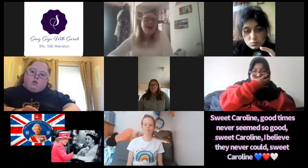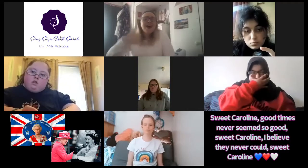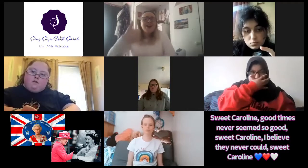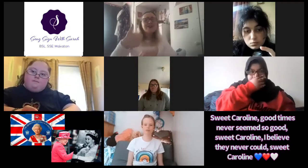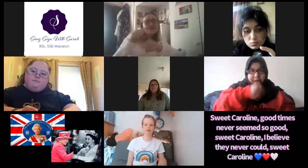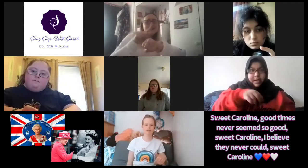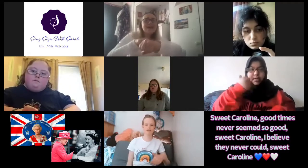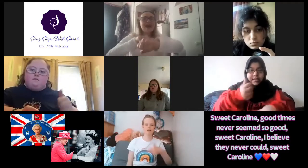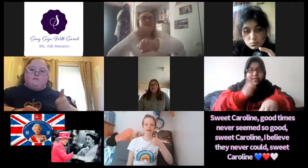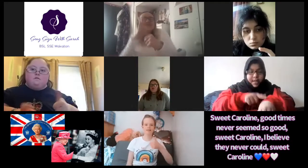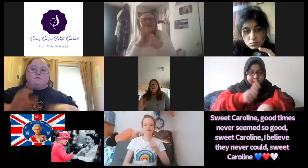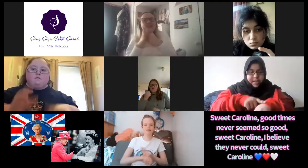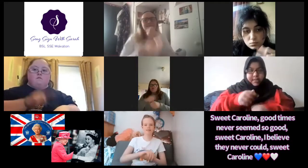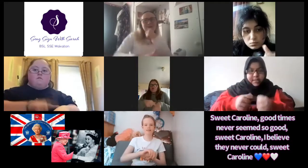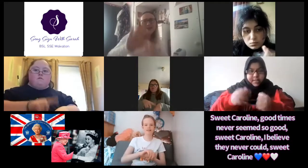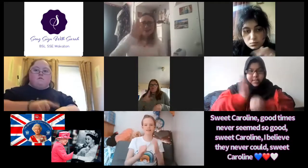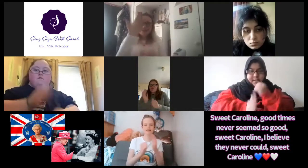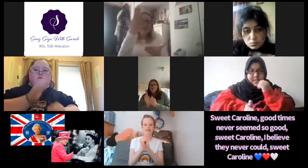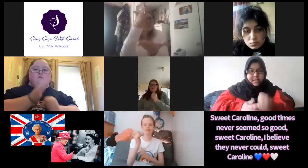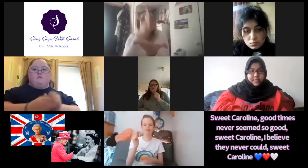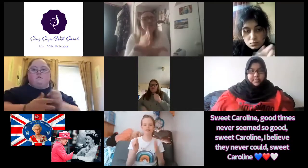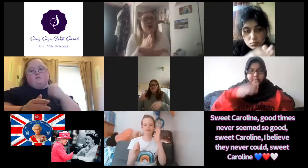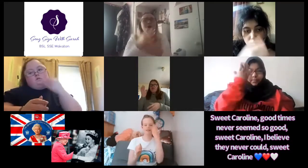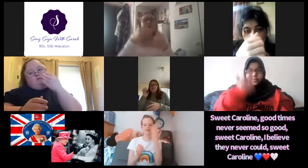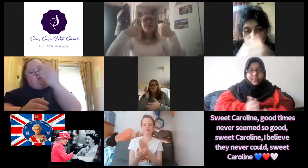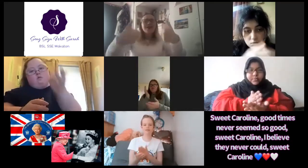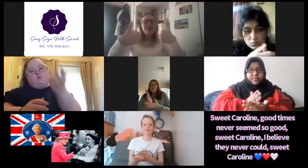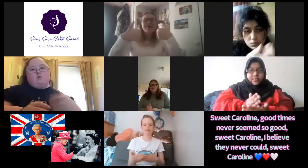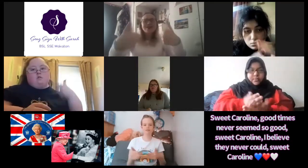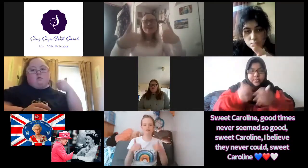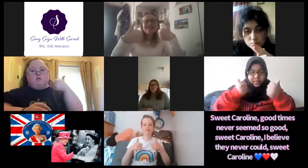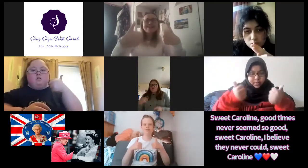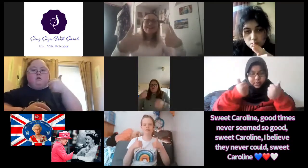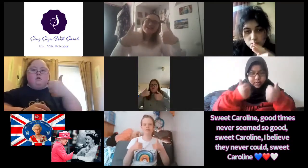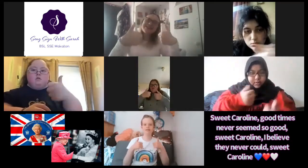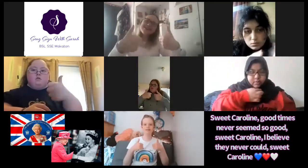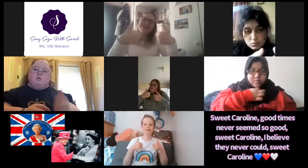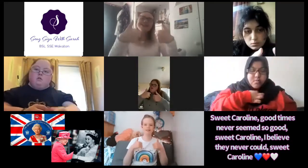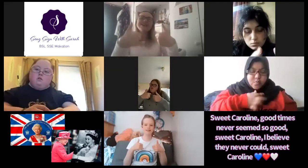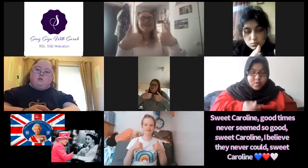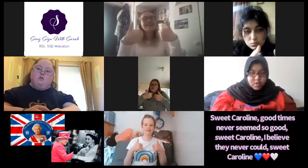Your time never sings so good